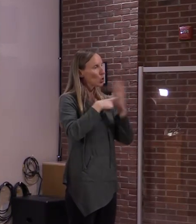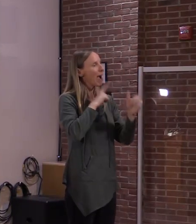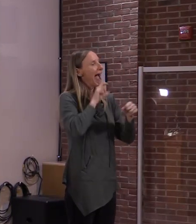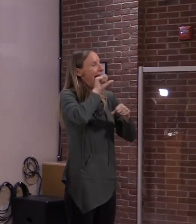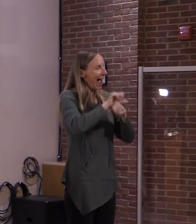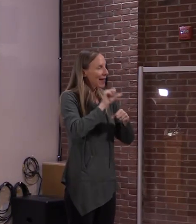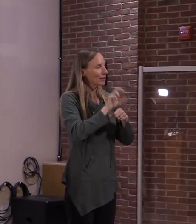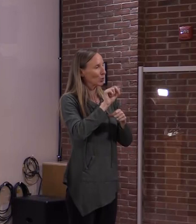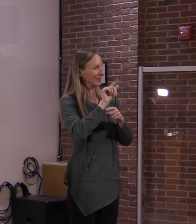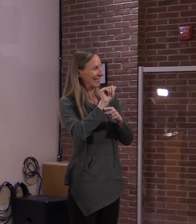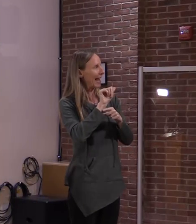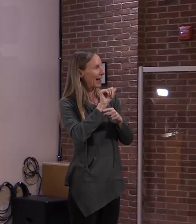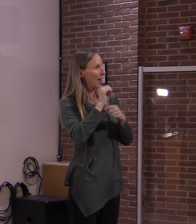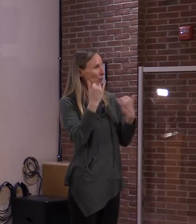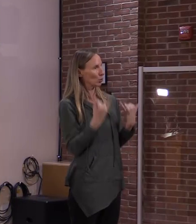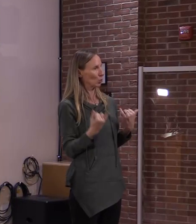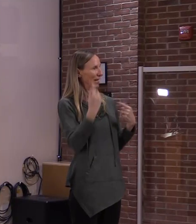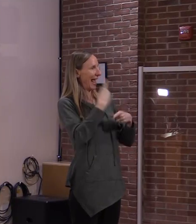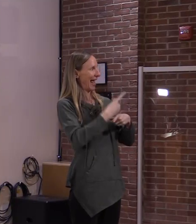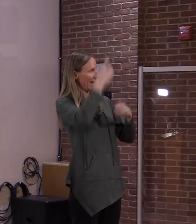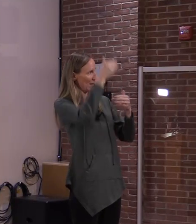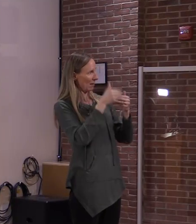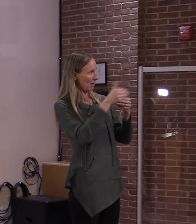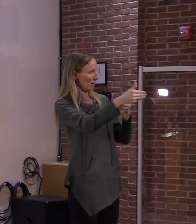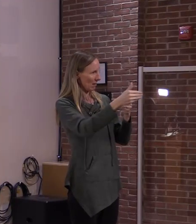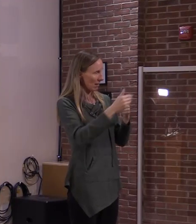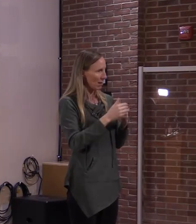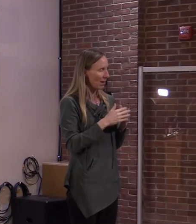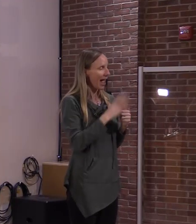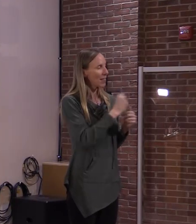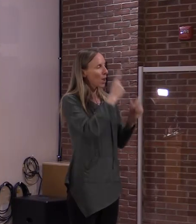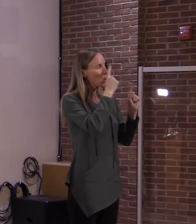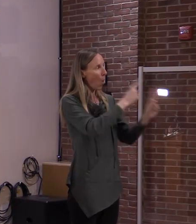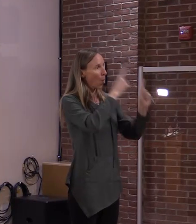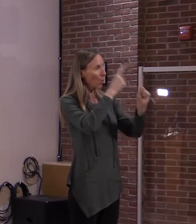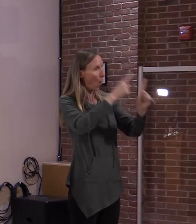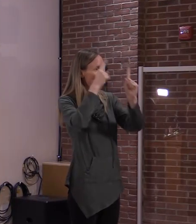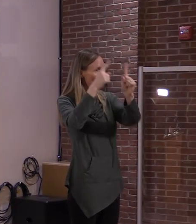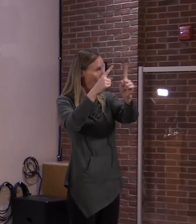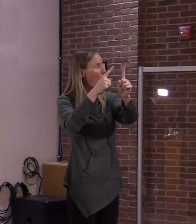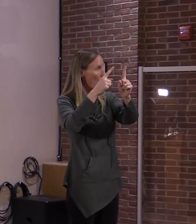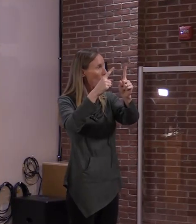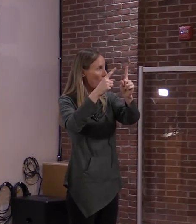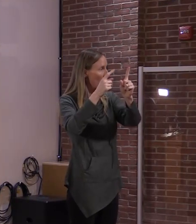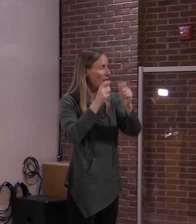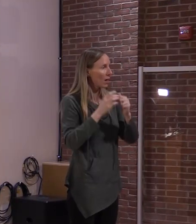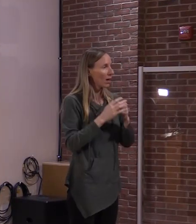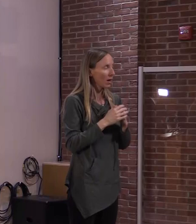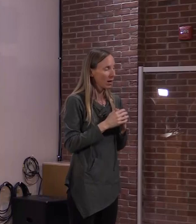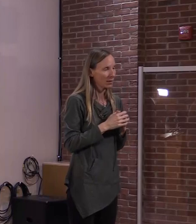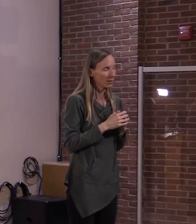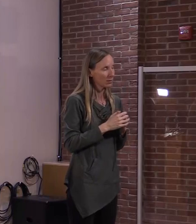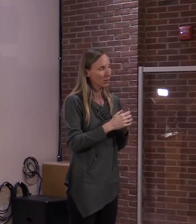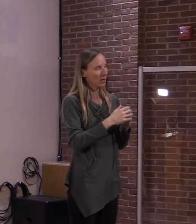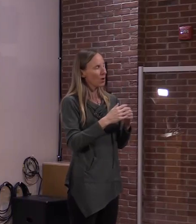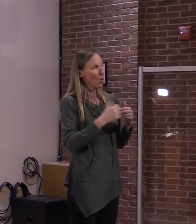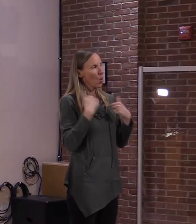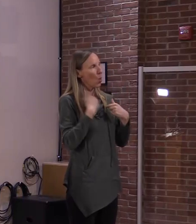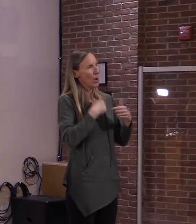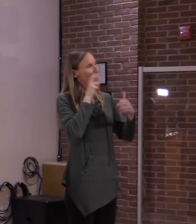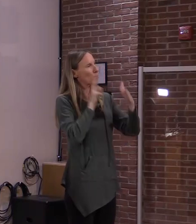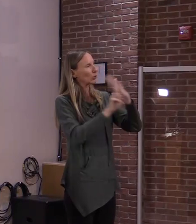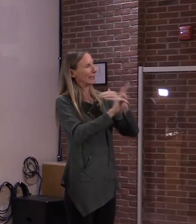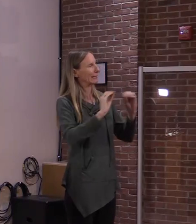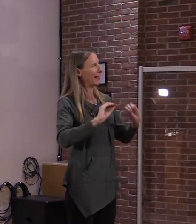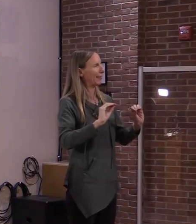terms of 1+ doses, and then the goals that were laid out in the Vermont Forward Plan. So there's no projections on